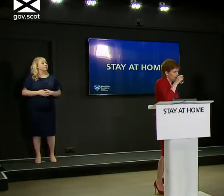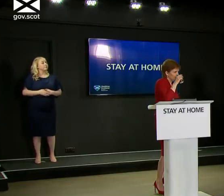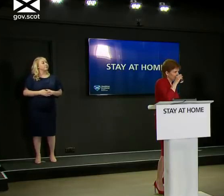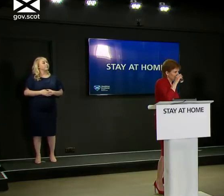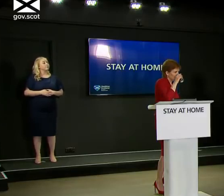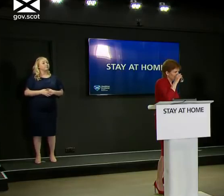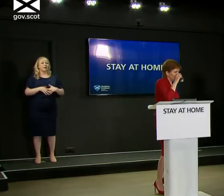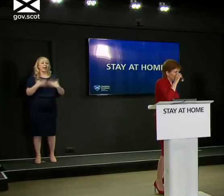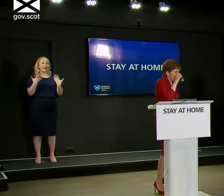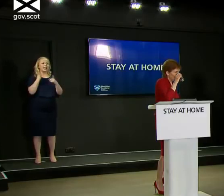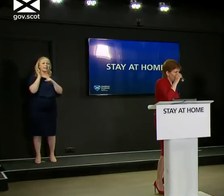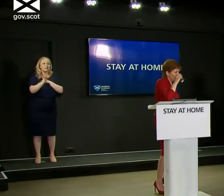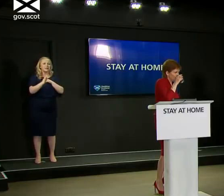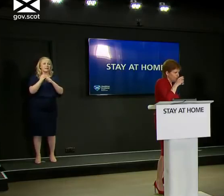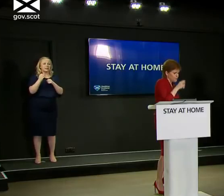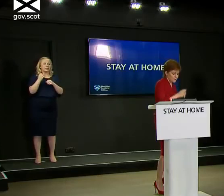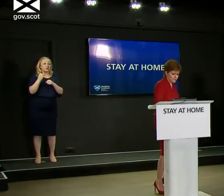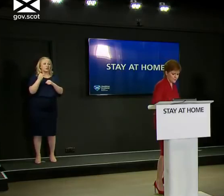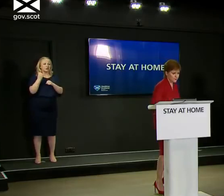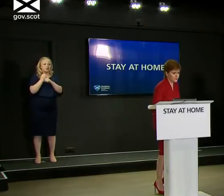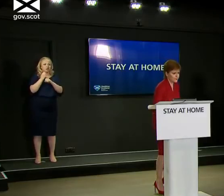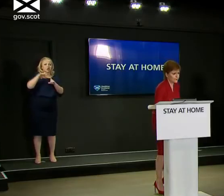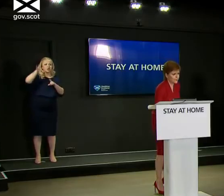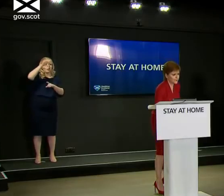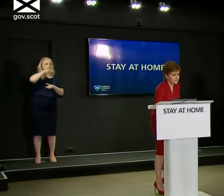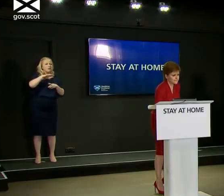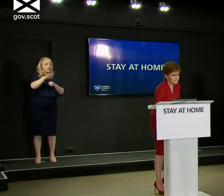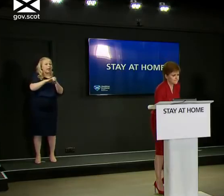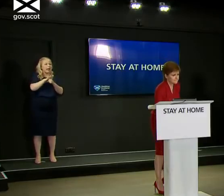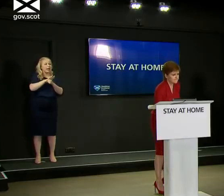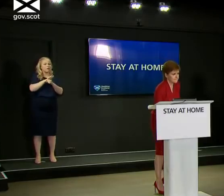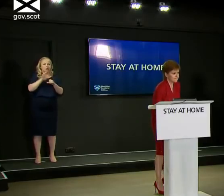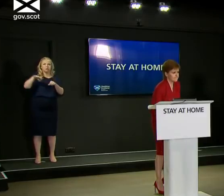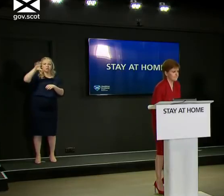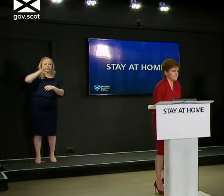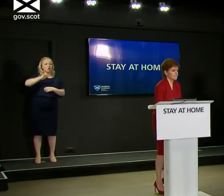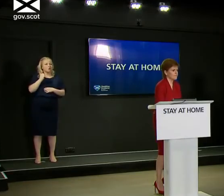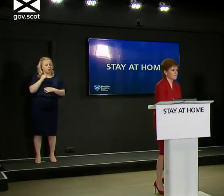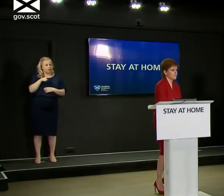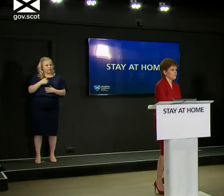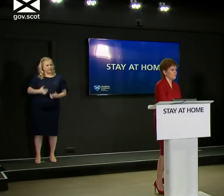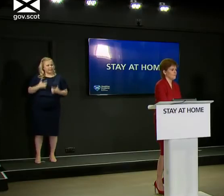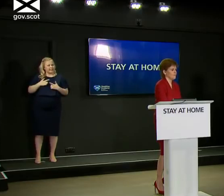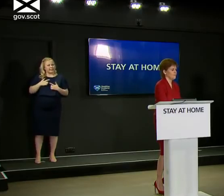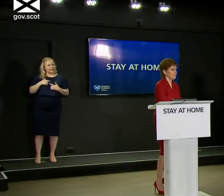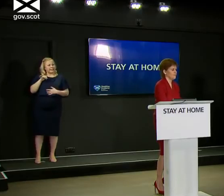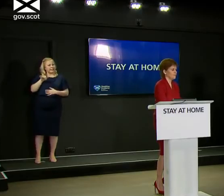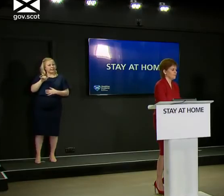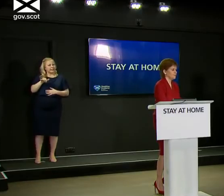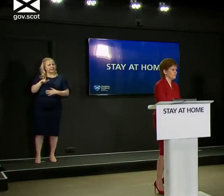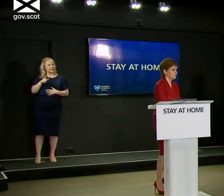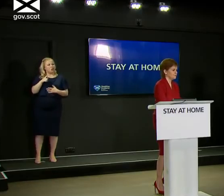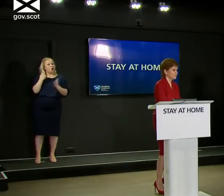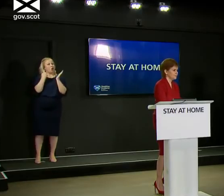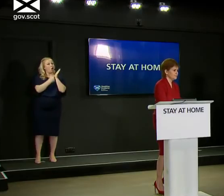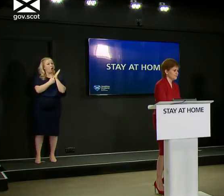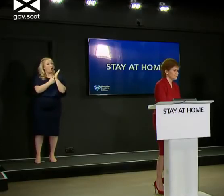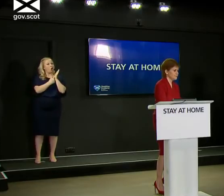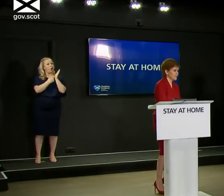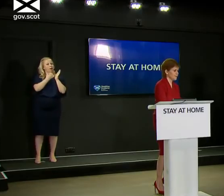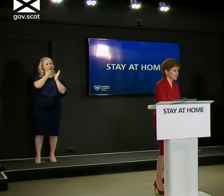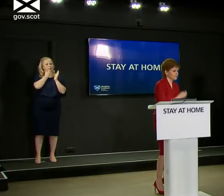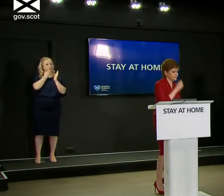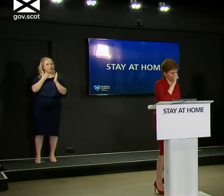particular geographical areas of Scotland that are currently causing you a concern regarding the R rate, and how is that shaping your